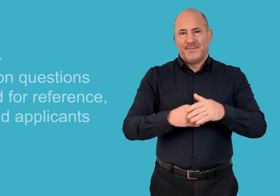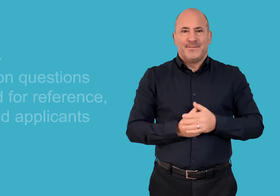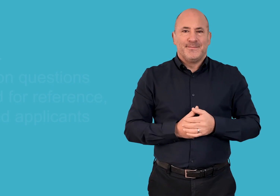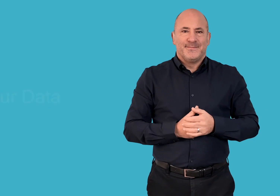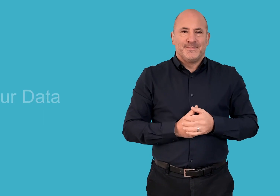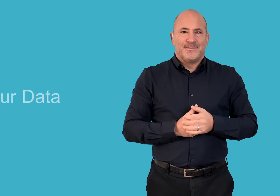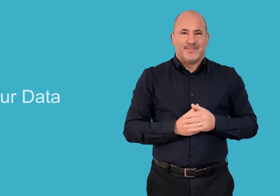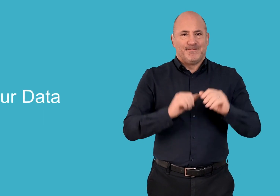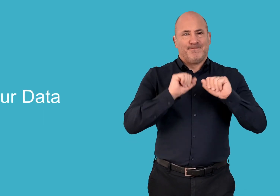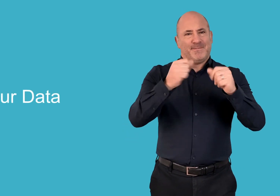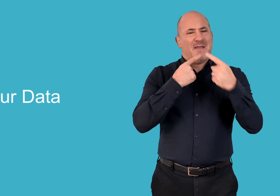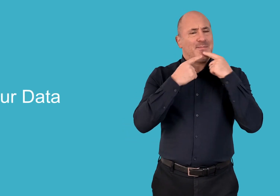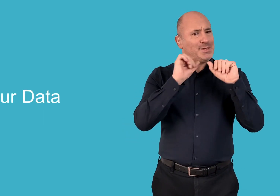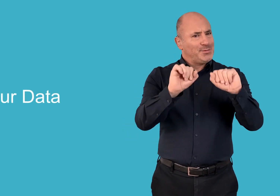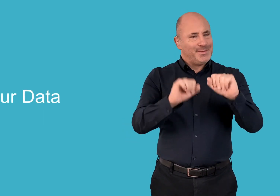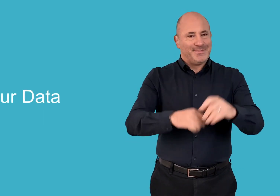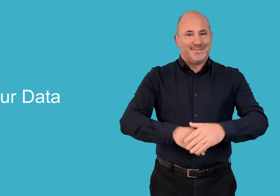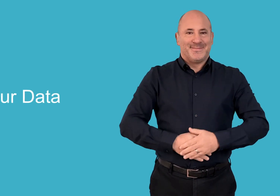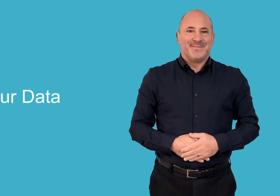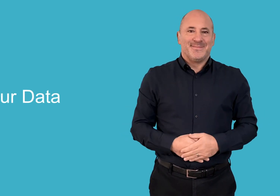applicants only. Your data.